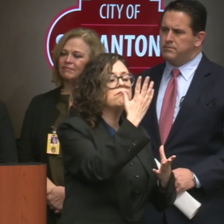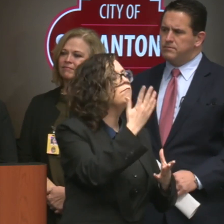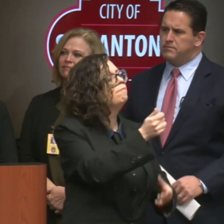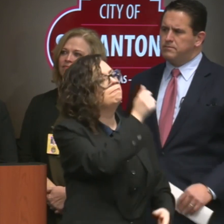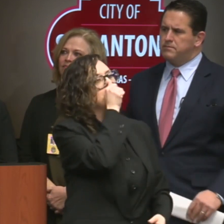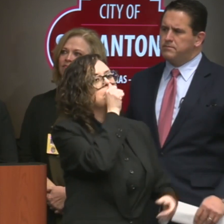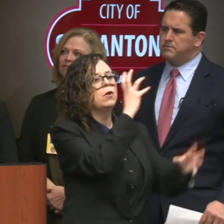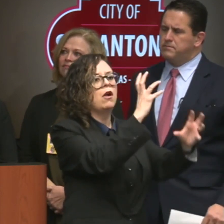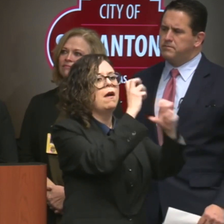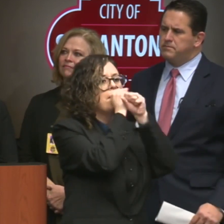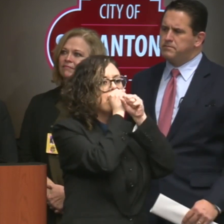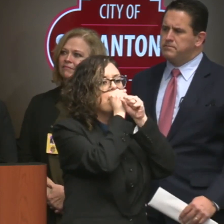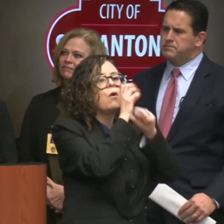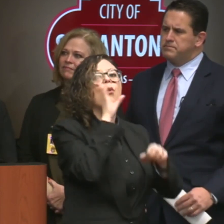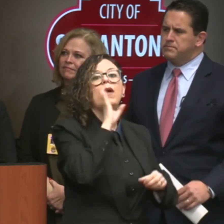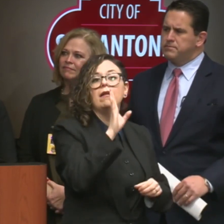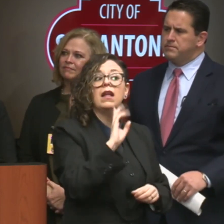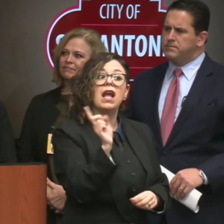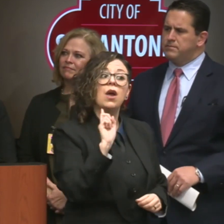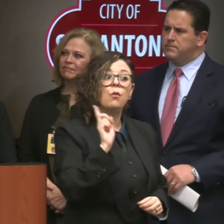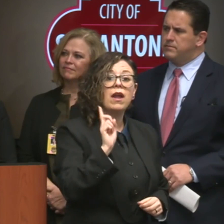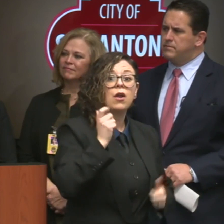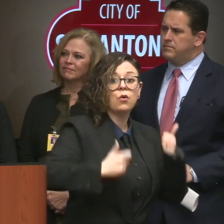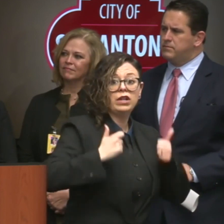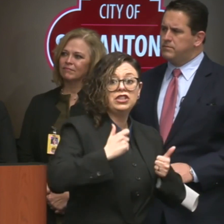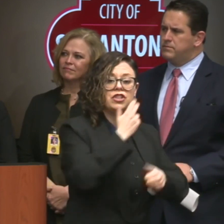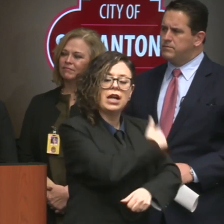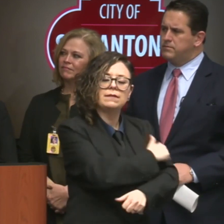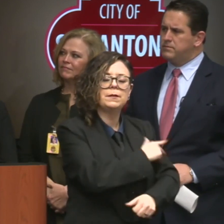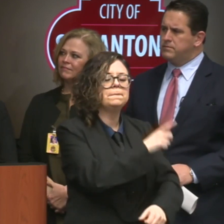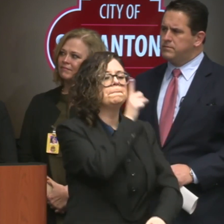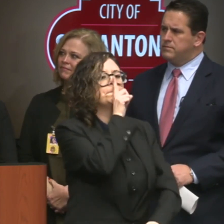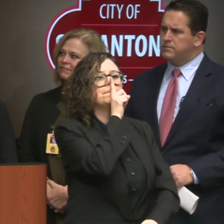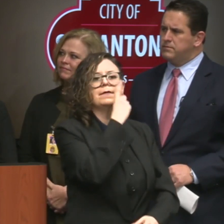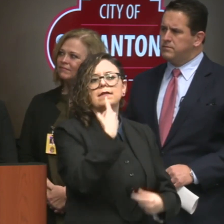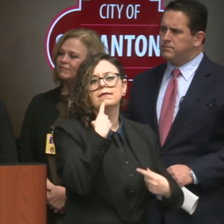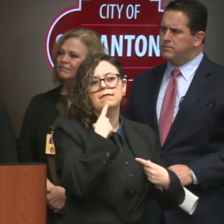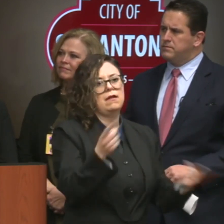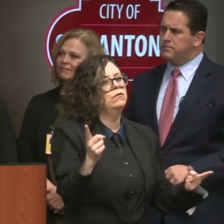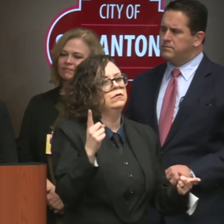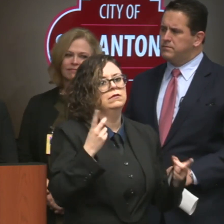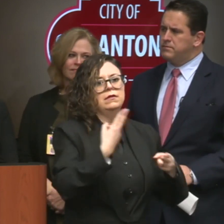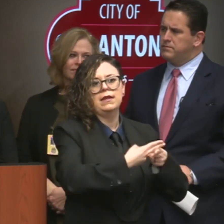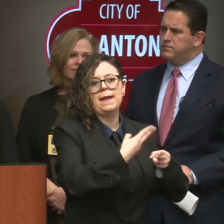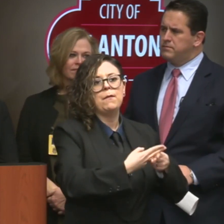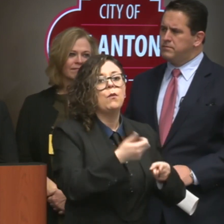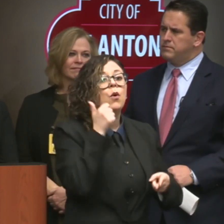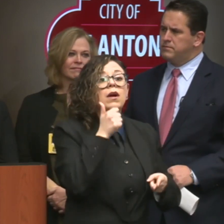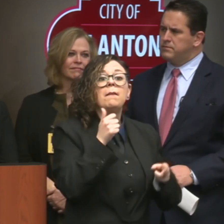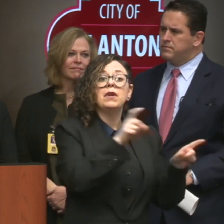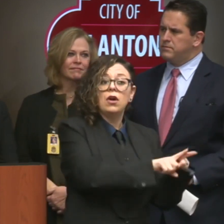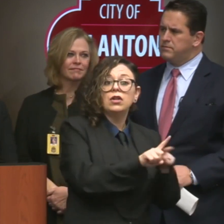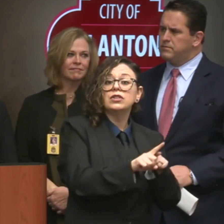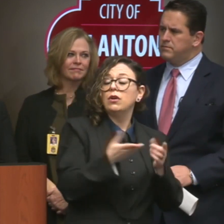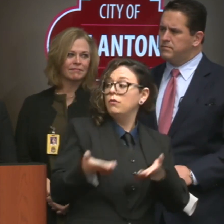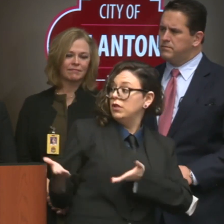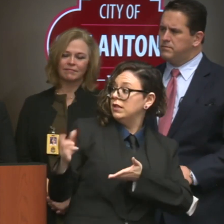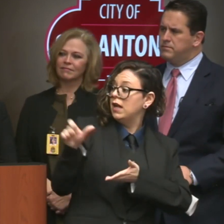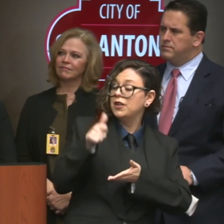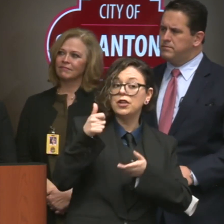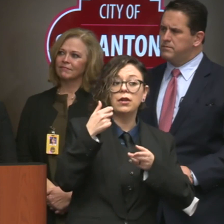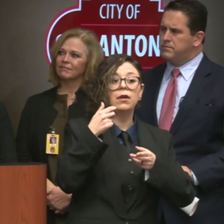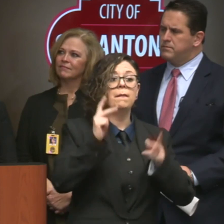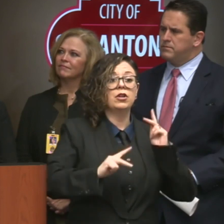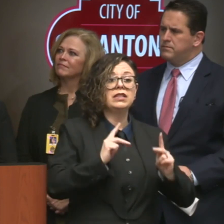treated. So now I'm going to hand off to Captain Jennifer McQuiston, who will talk about the process in confirming the case of